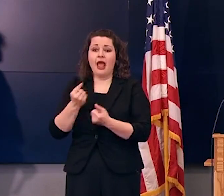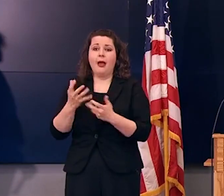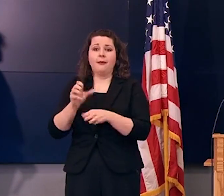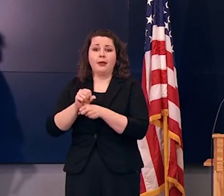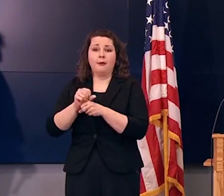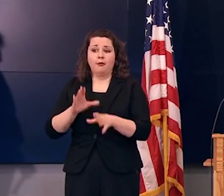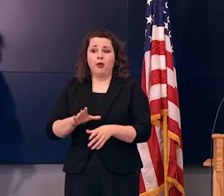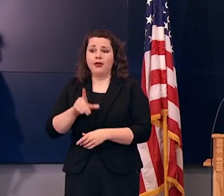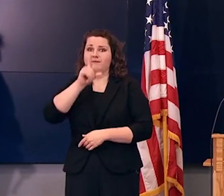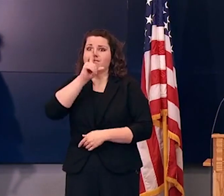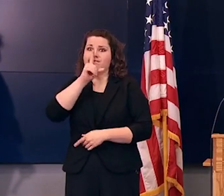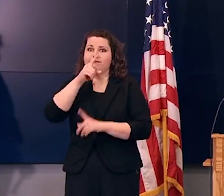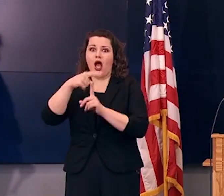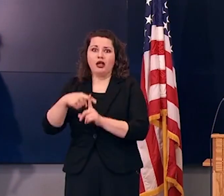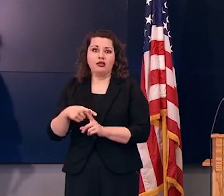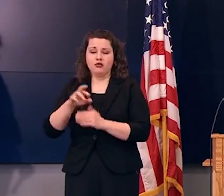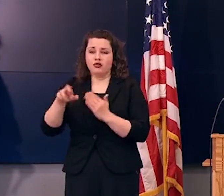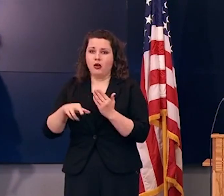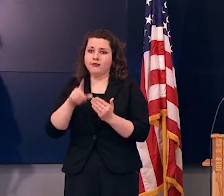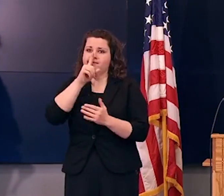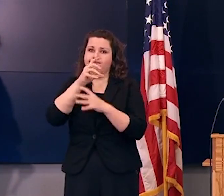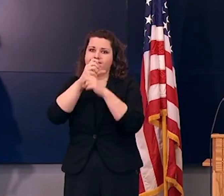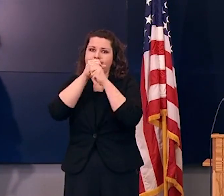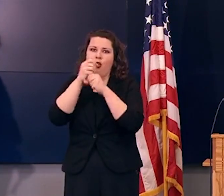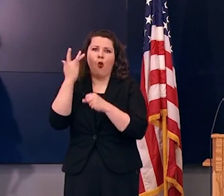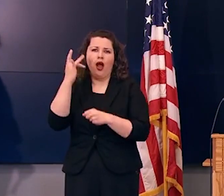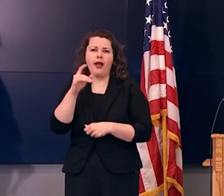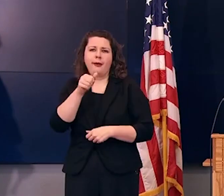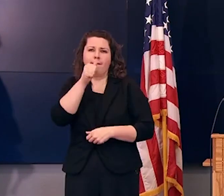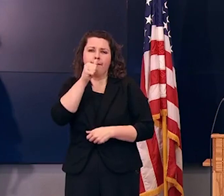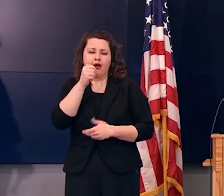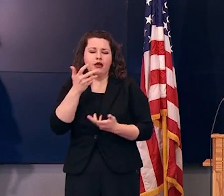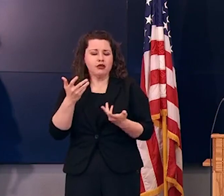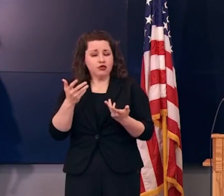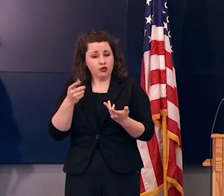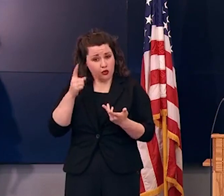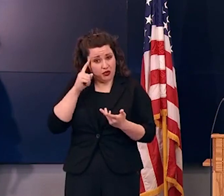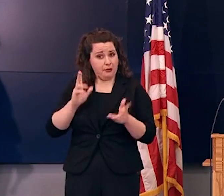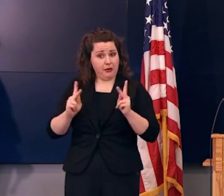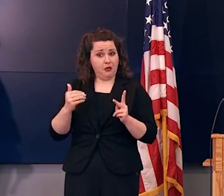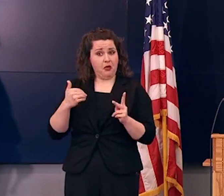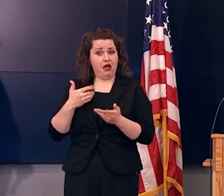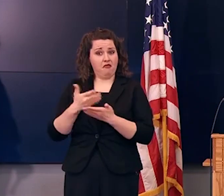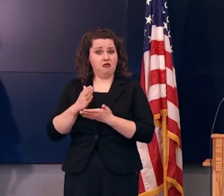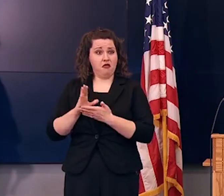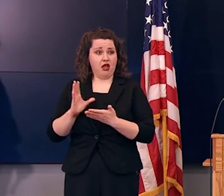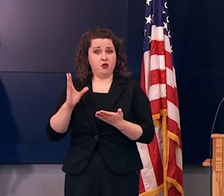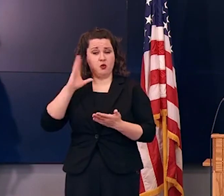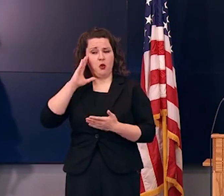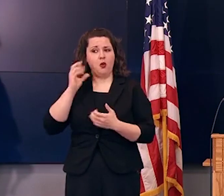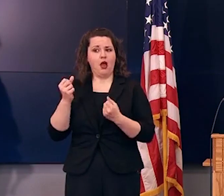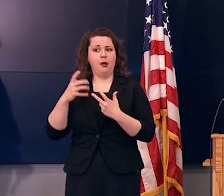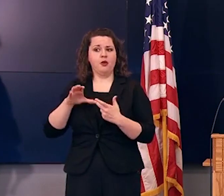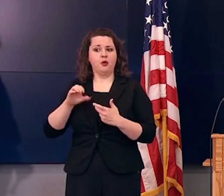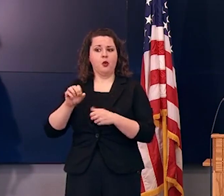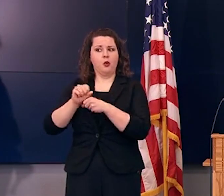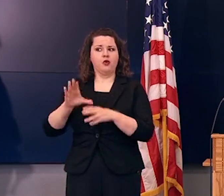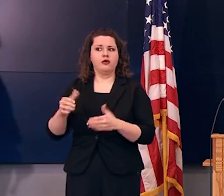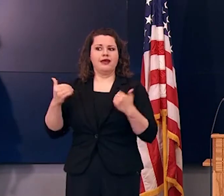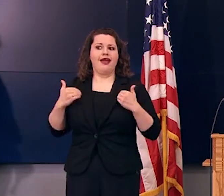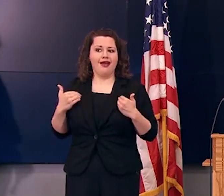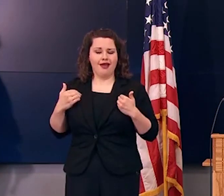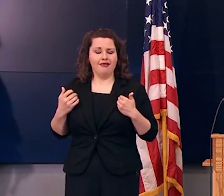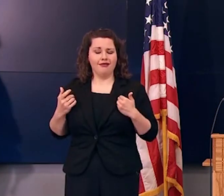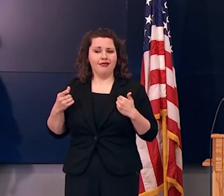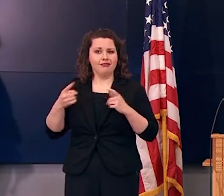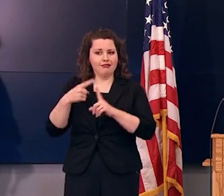each facility have tested positive because of privacy concerns. Do you think people have a right to know how many of their coworkers have the virus, or do